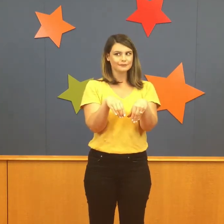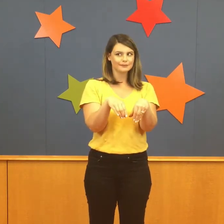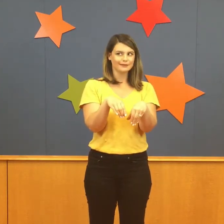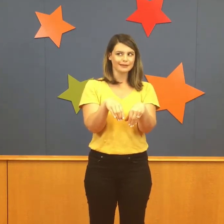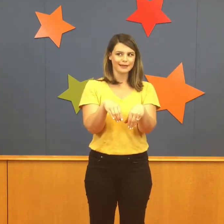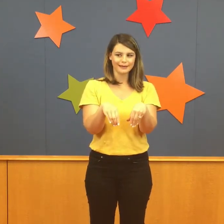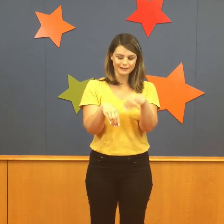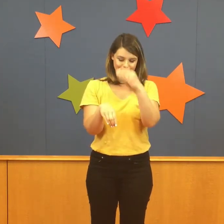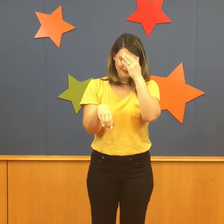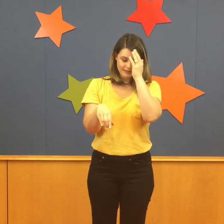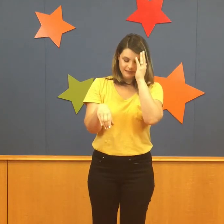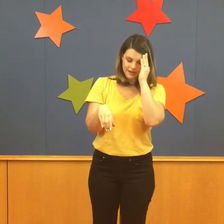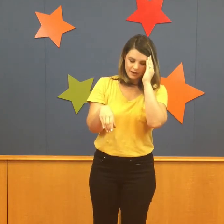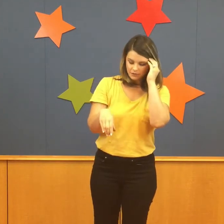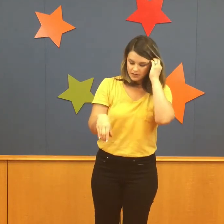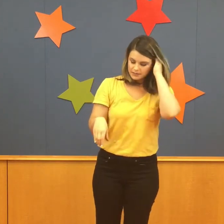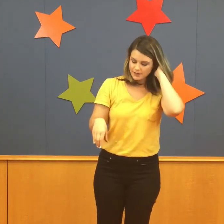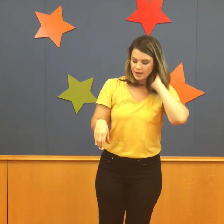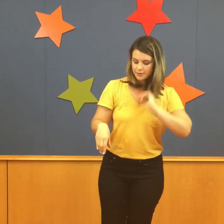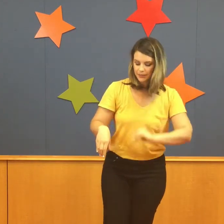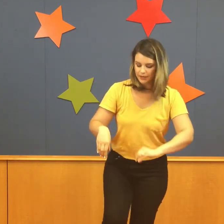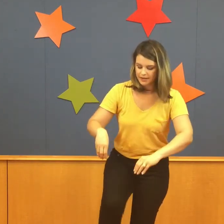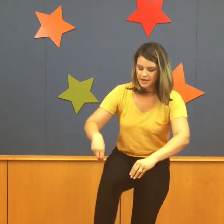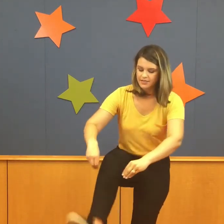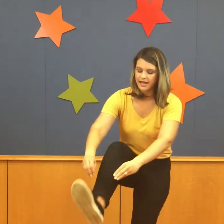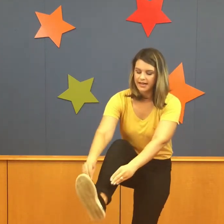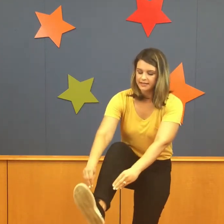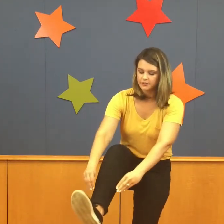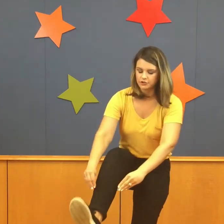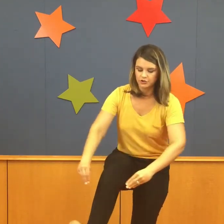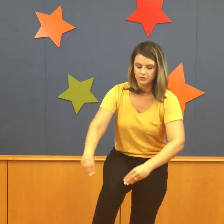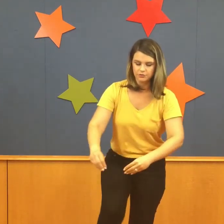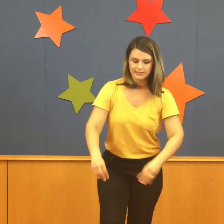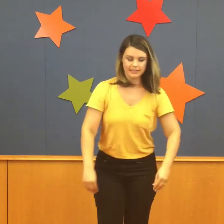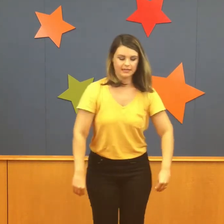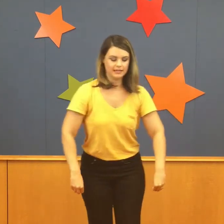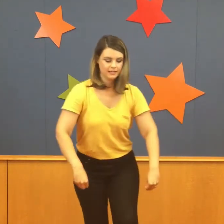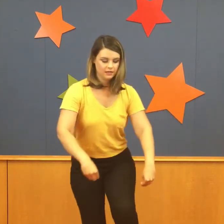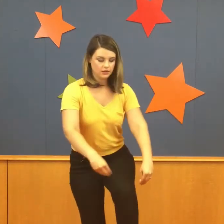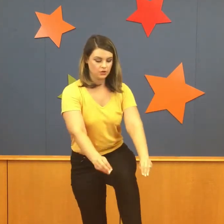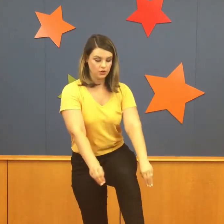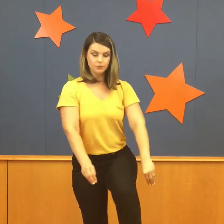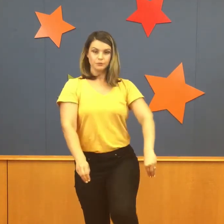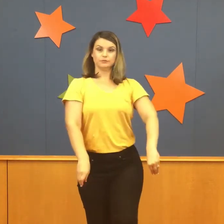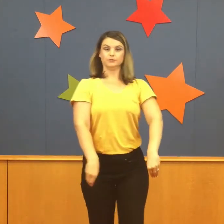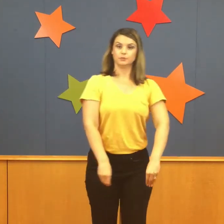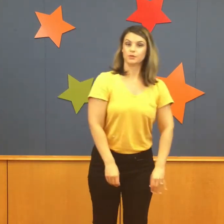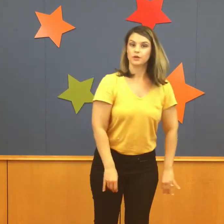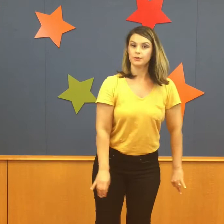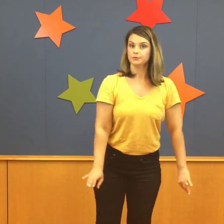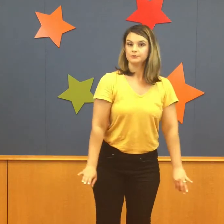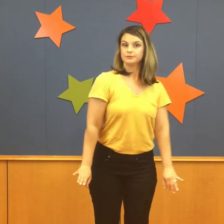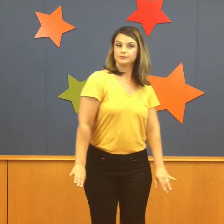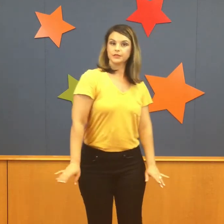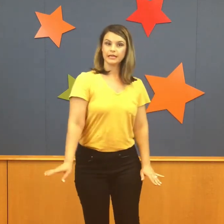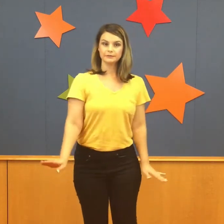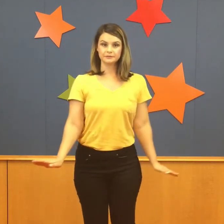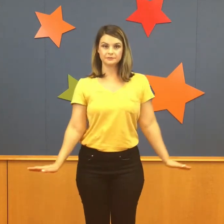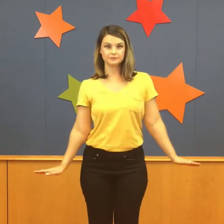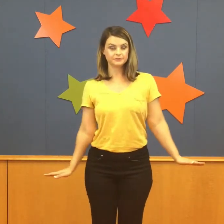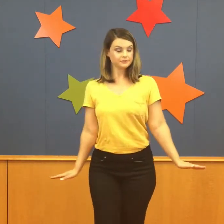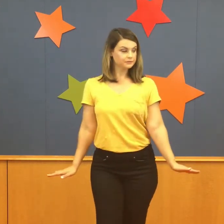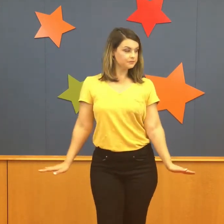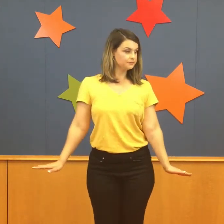it. Okay. So, Dog put on the high-heeled shoes. Oh,